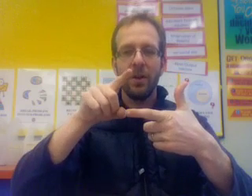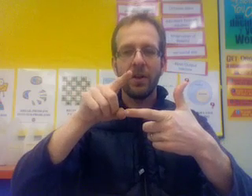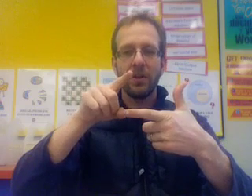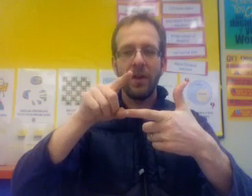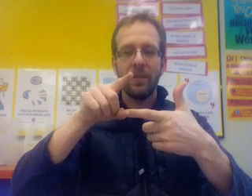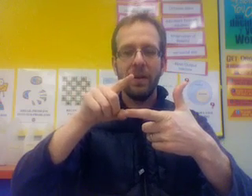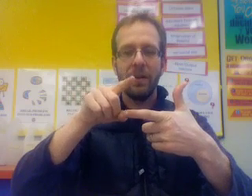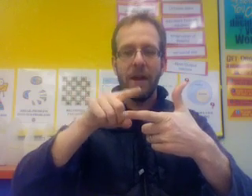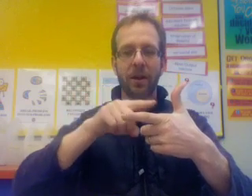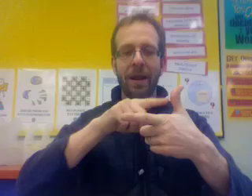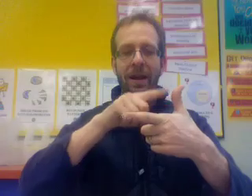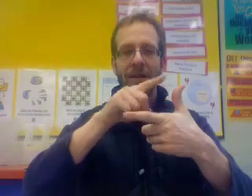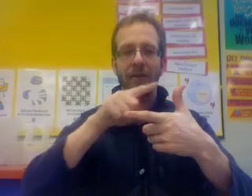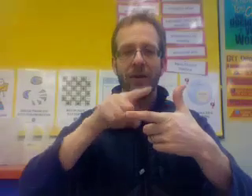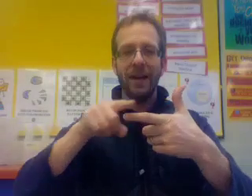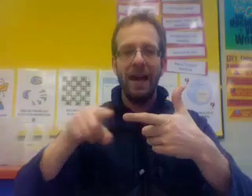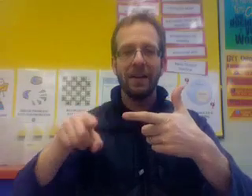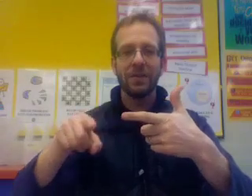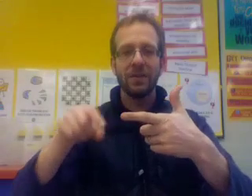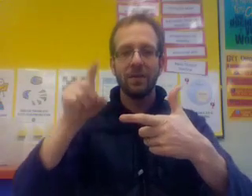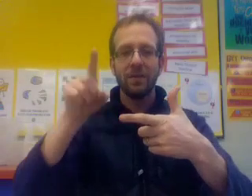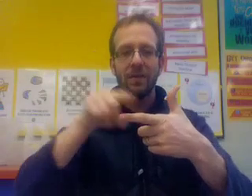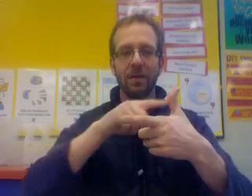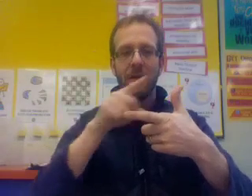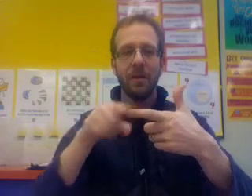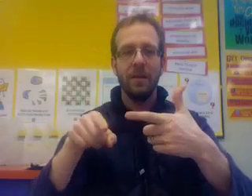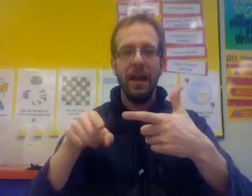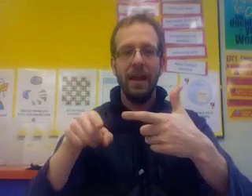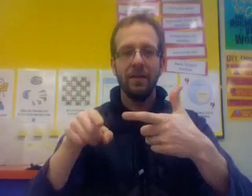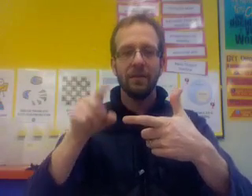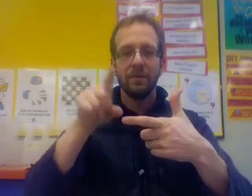going to start up here and you're going to make a sort of an X. Then